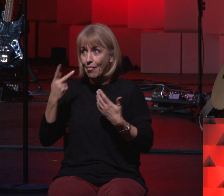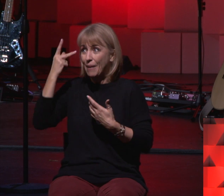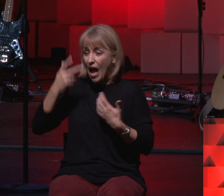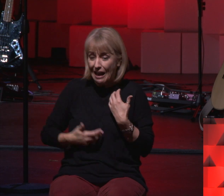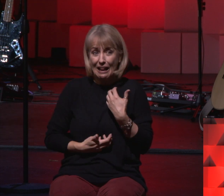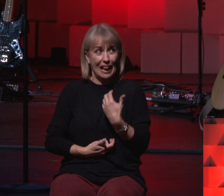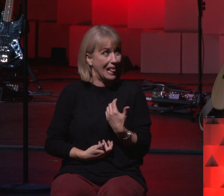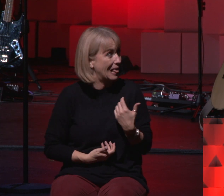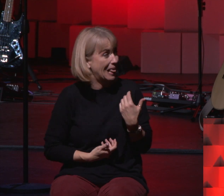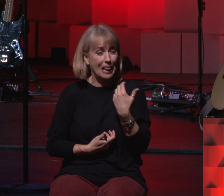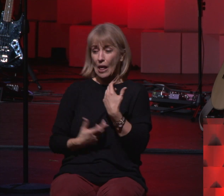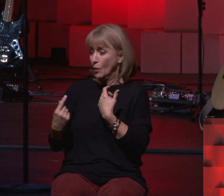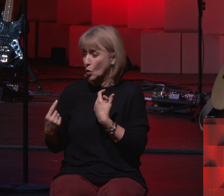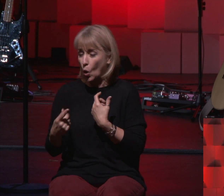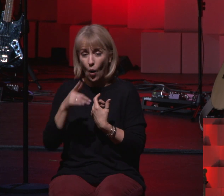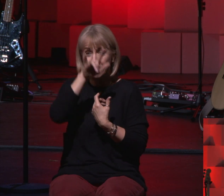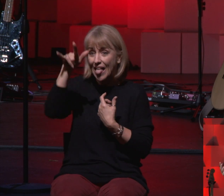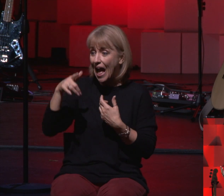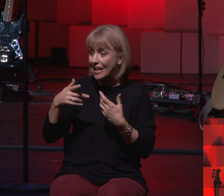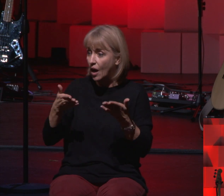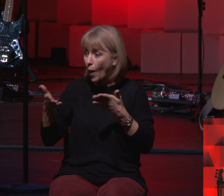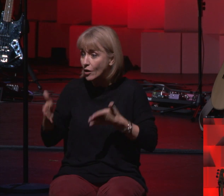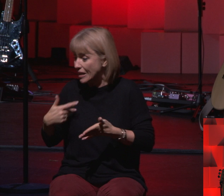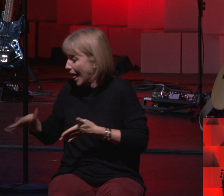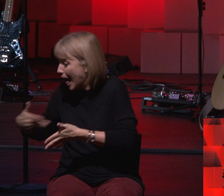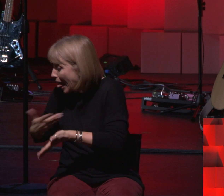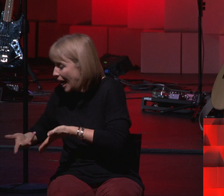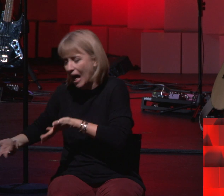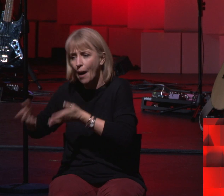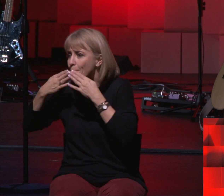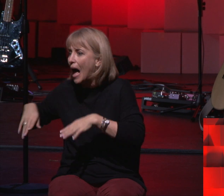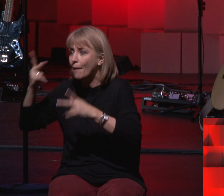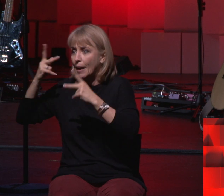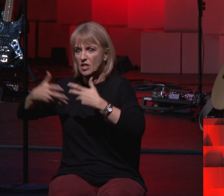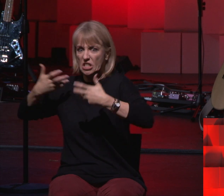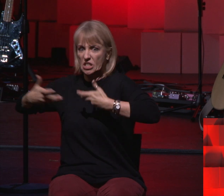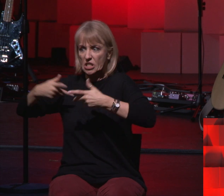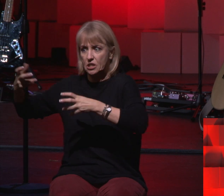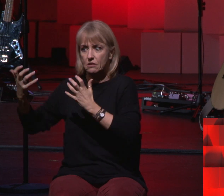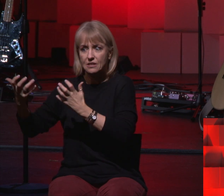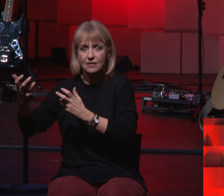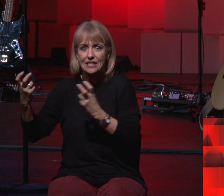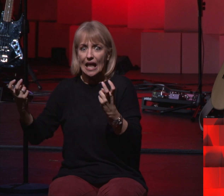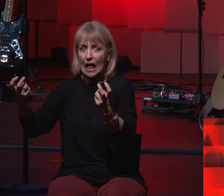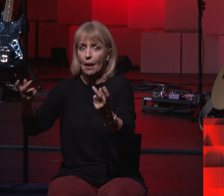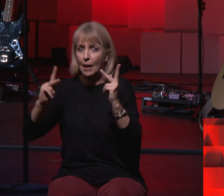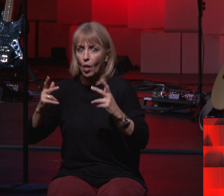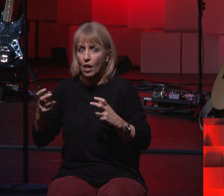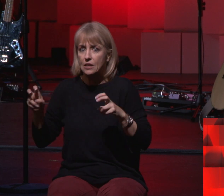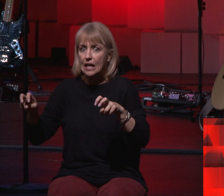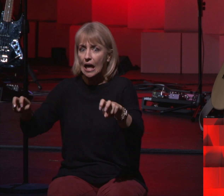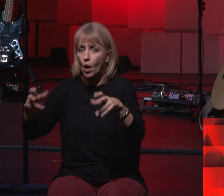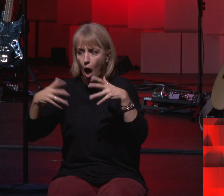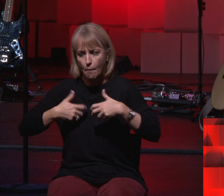they couldn't do it, and the flight attendants were trying to help, and it was just really bad, and people around were getting really irritated, and he finally got up and said, would